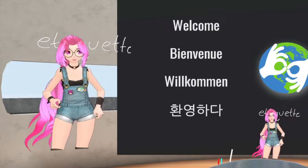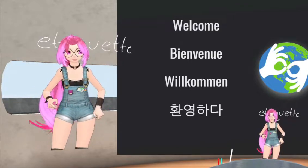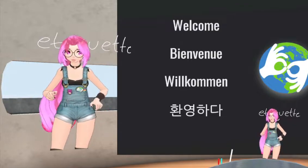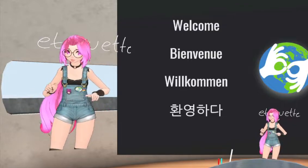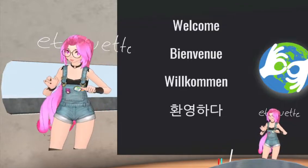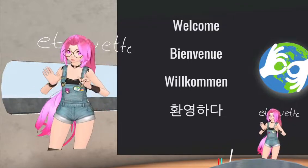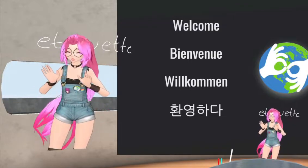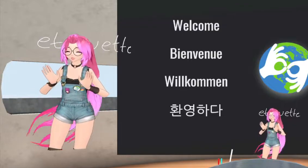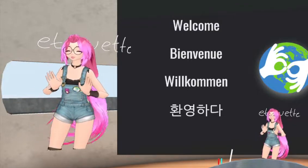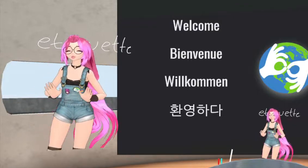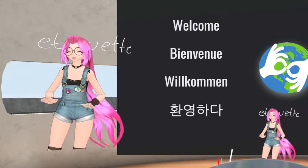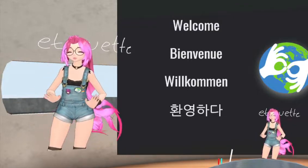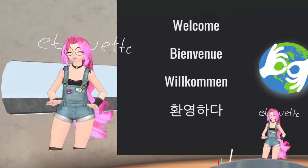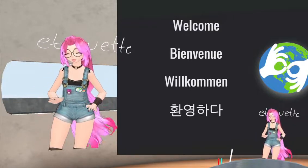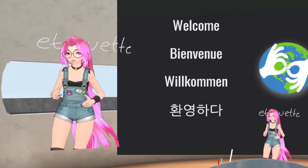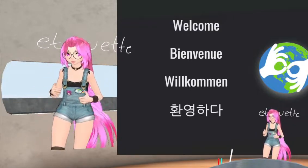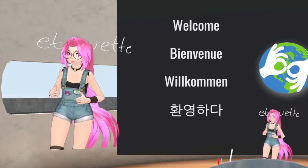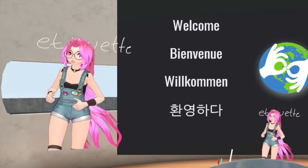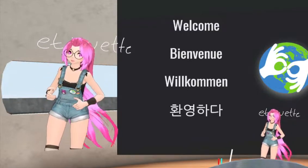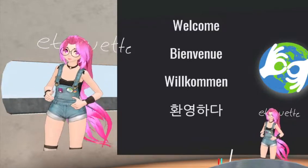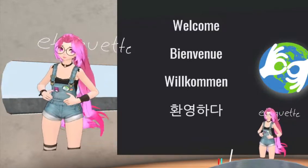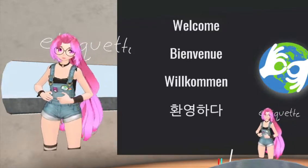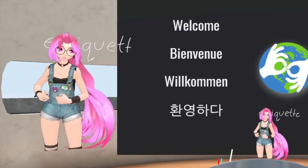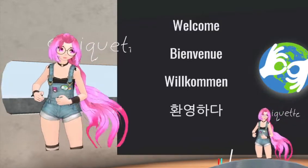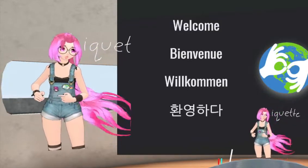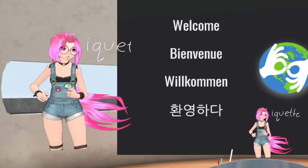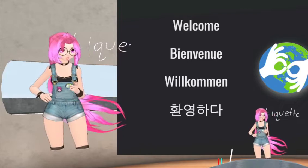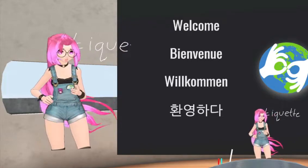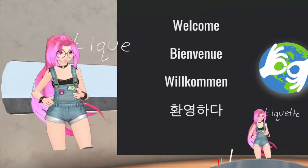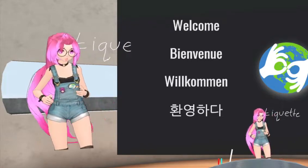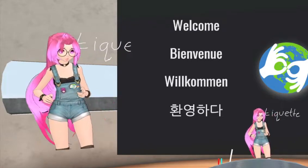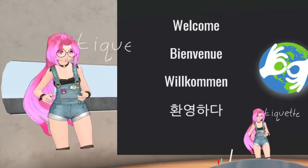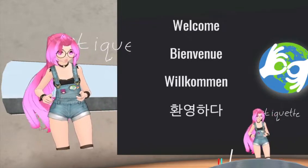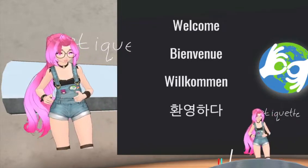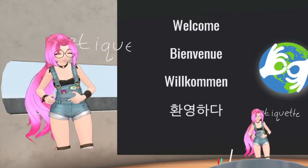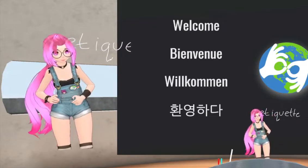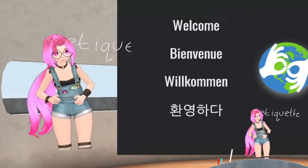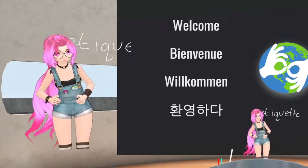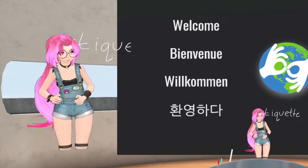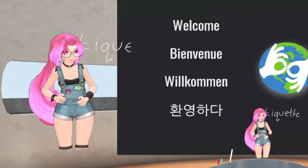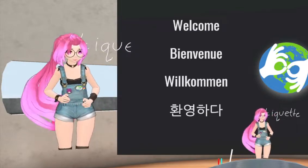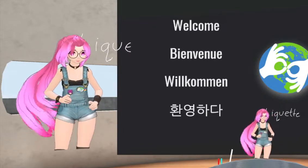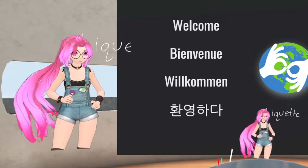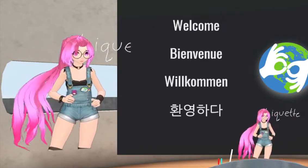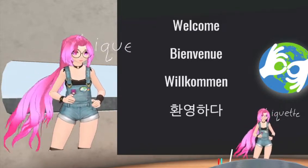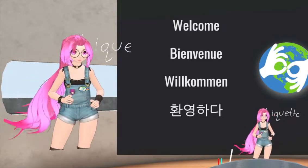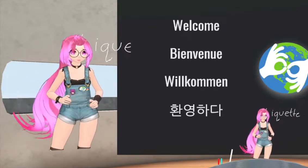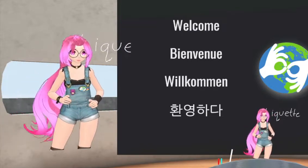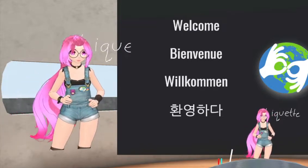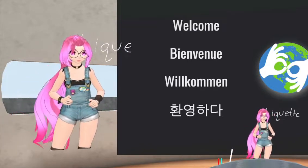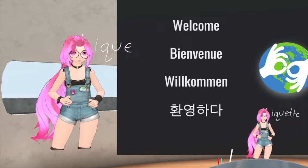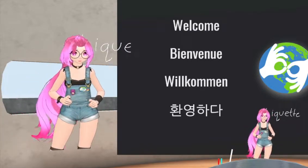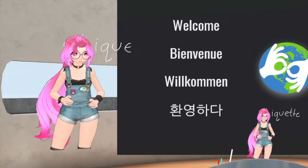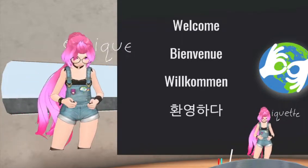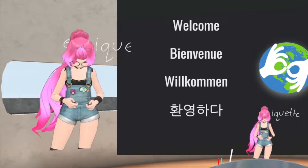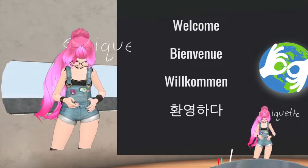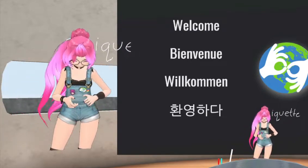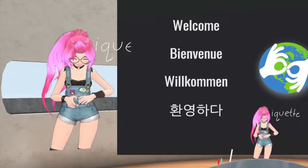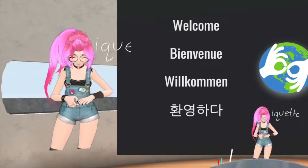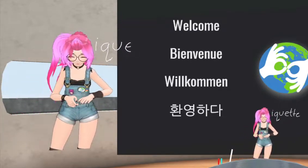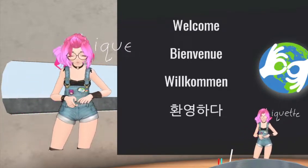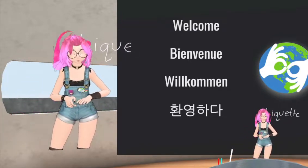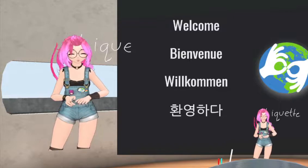a slow PC, if you want to come to the front, that might help your frames a bit. And if you're struggling with any lag or